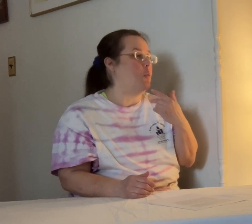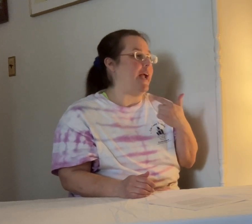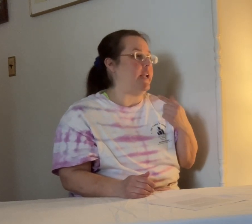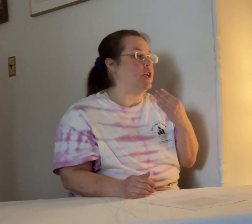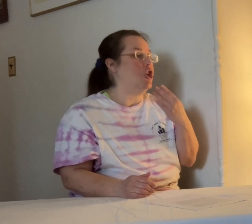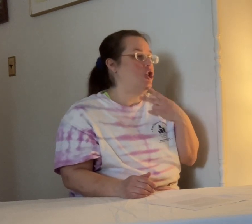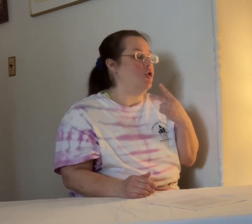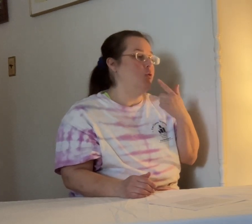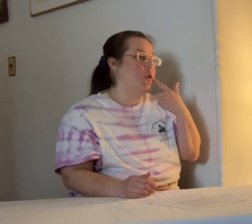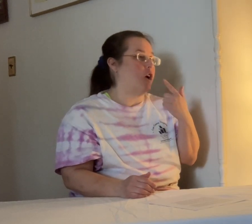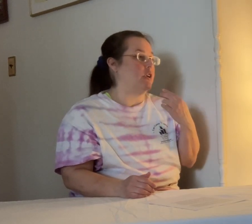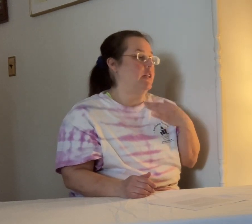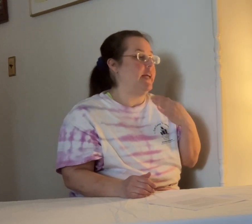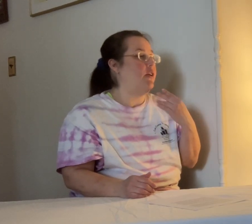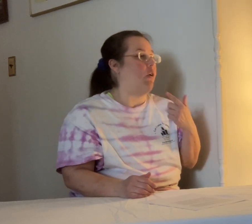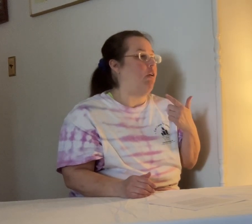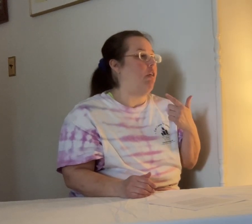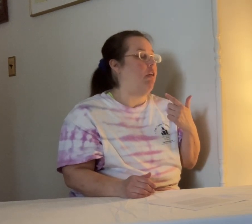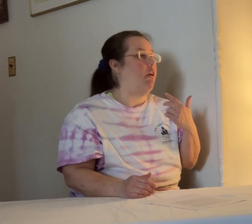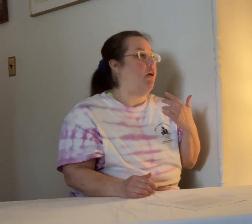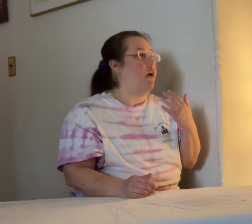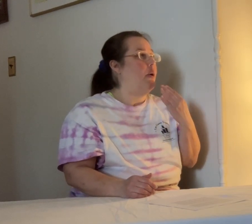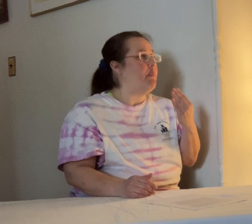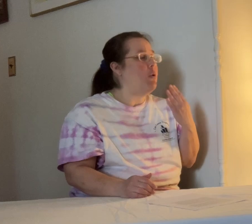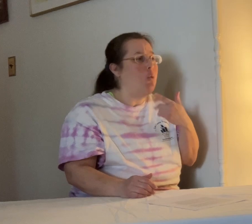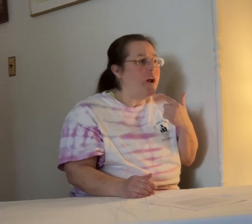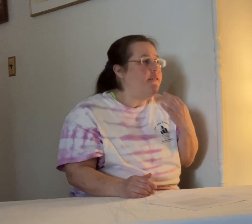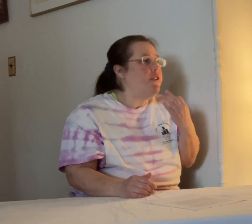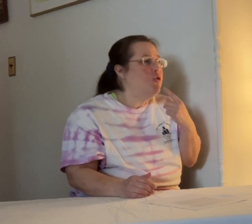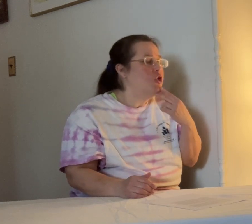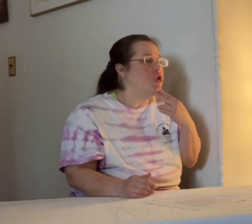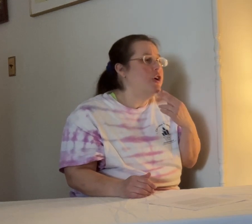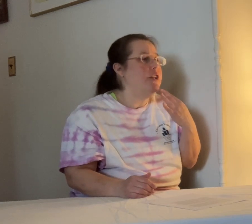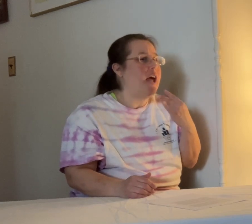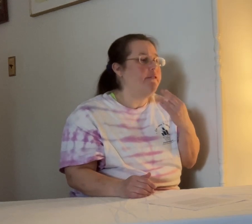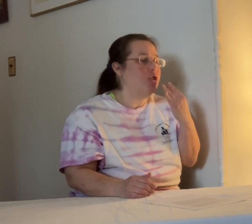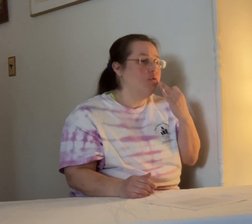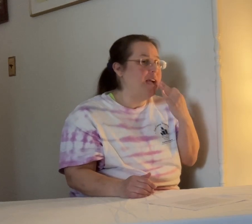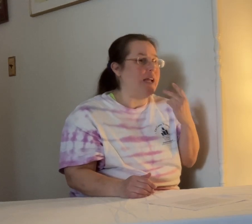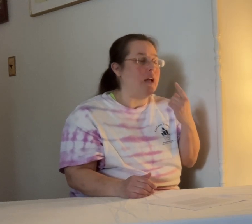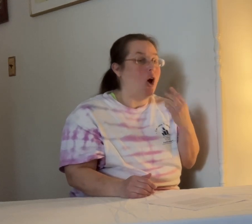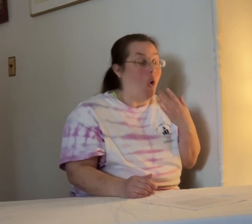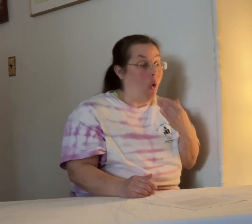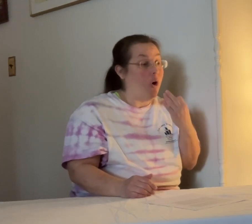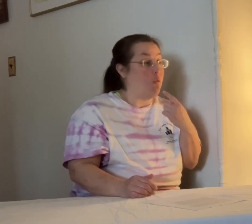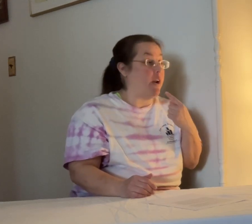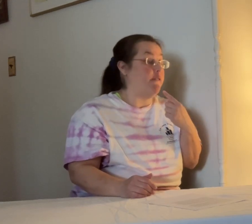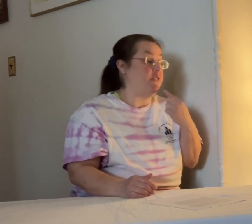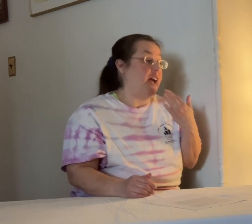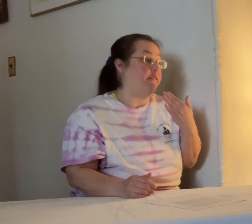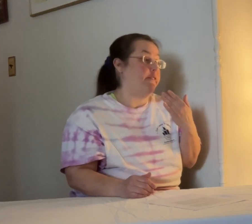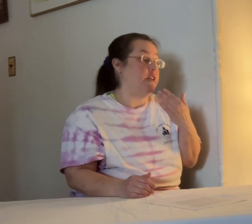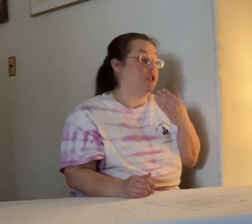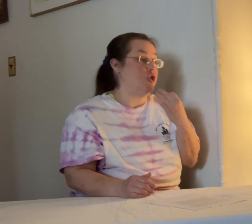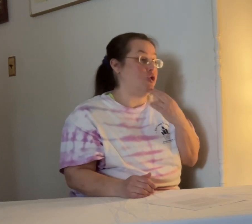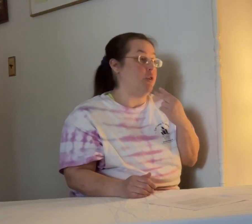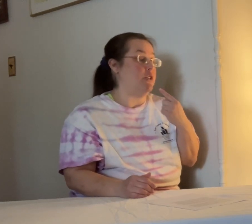when you were little. But what if you could never read? Or what if deaf students